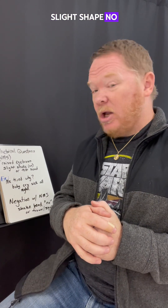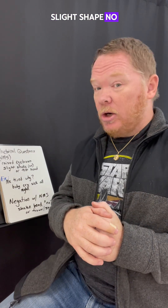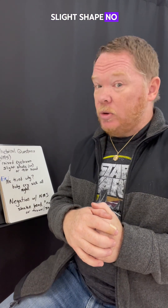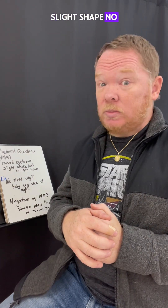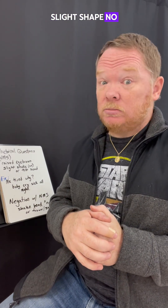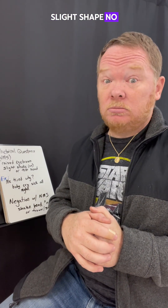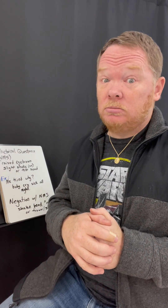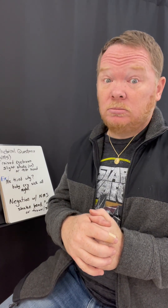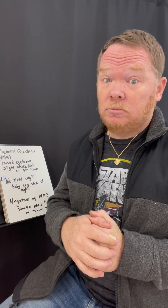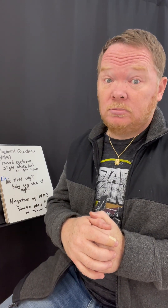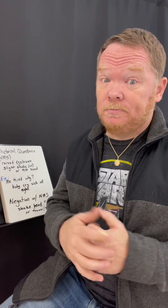no.